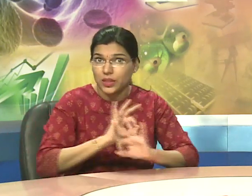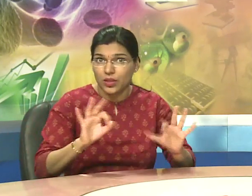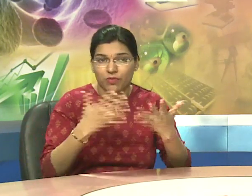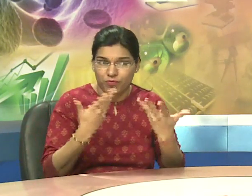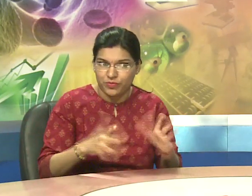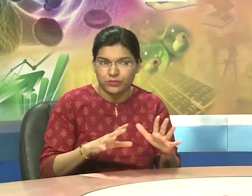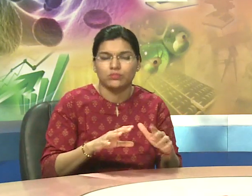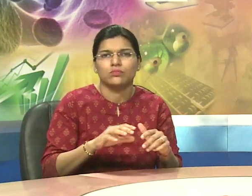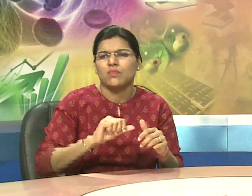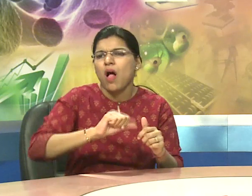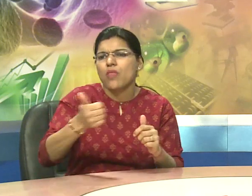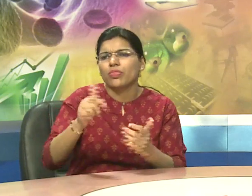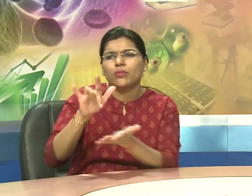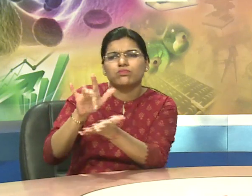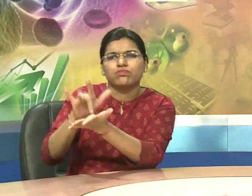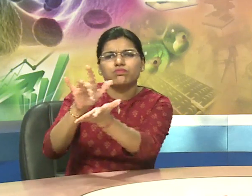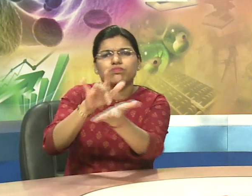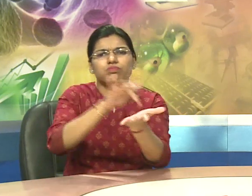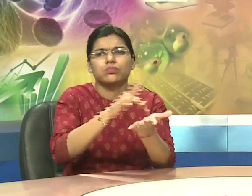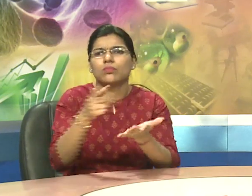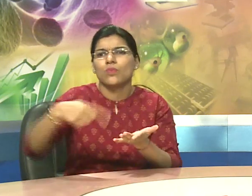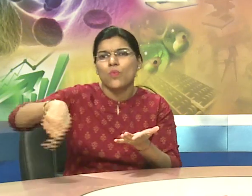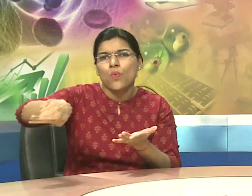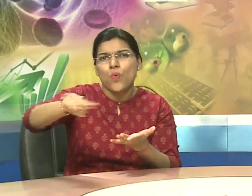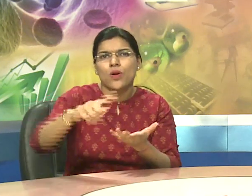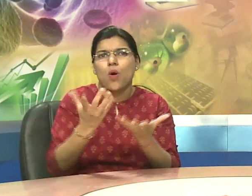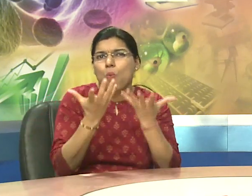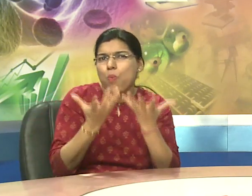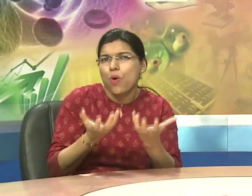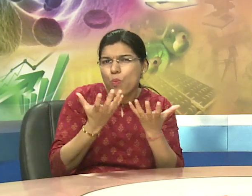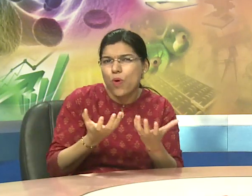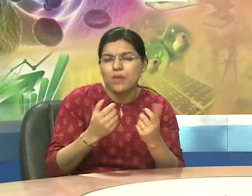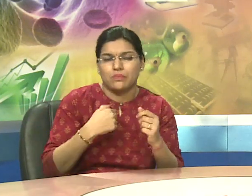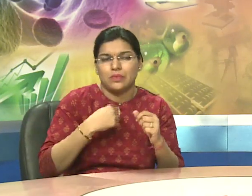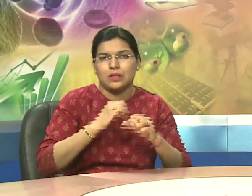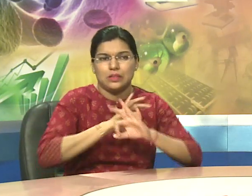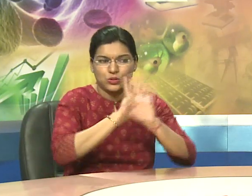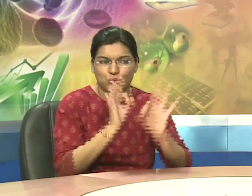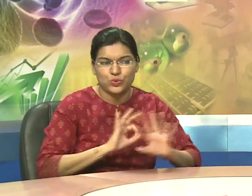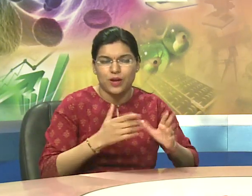things which is required for making finished products